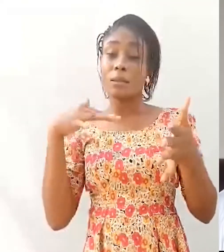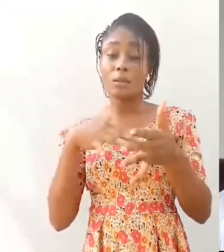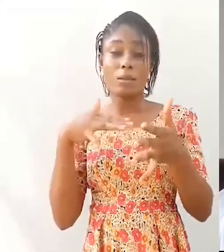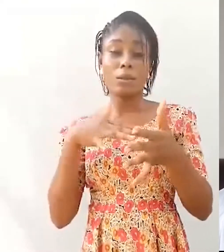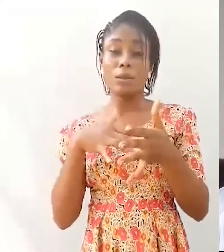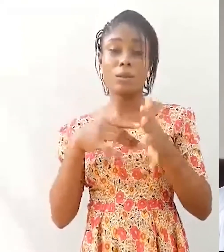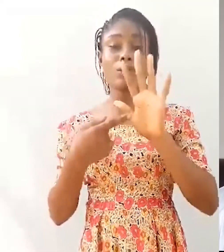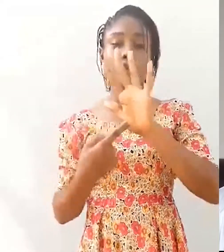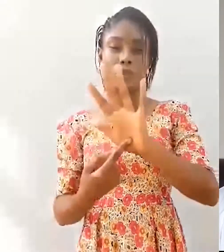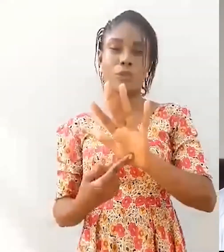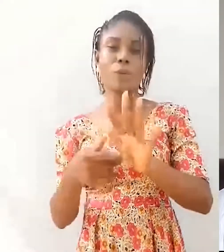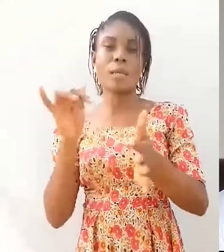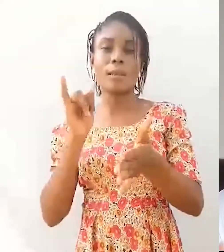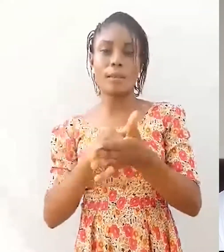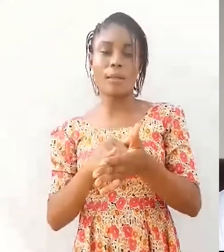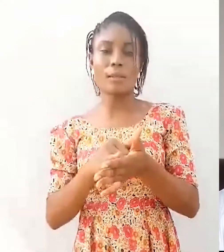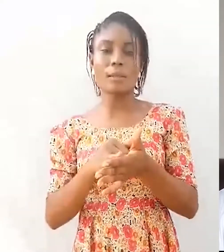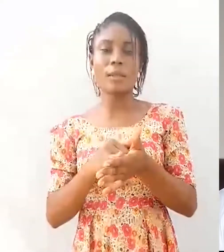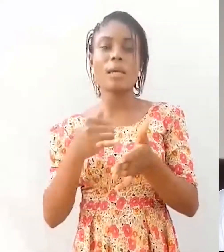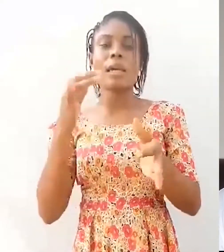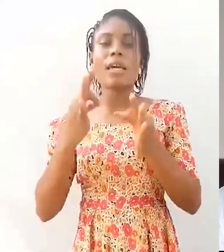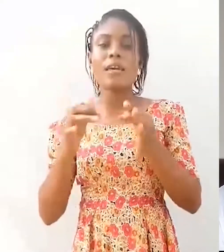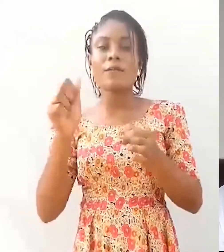show that if a